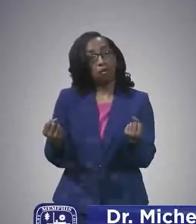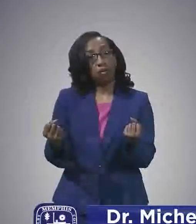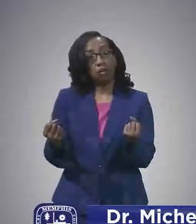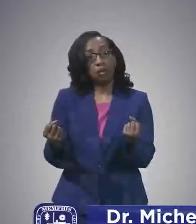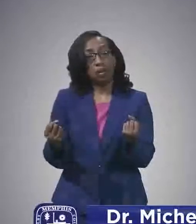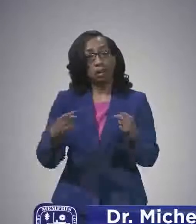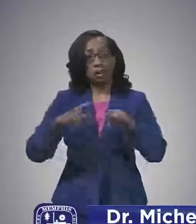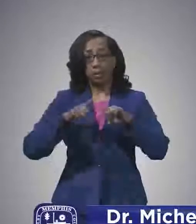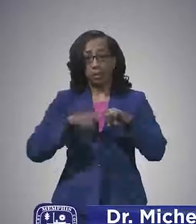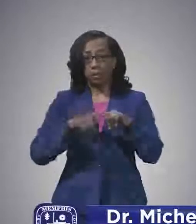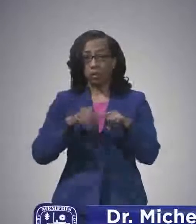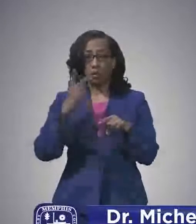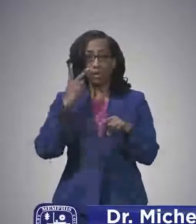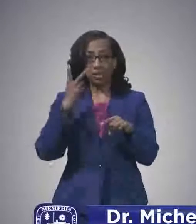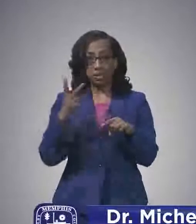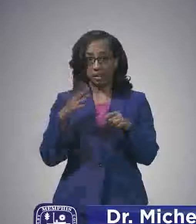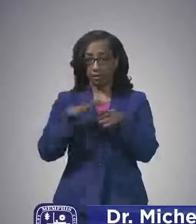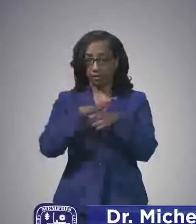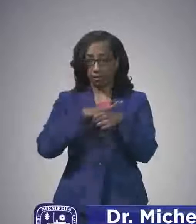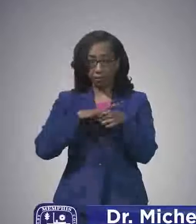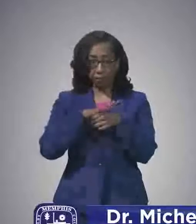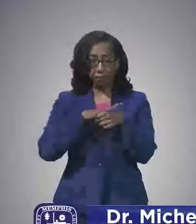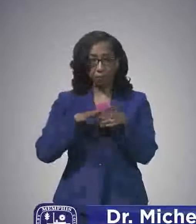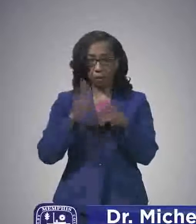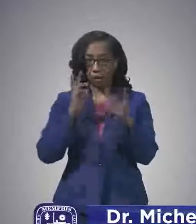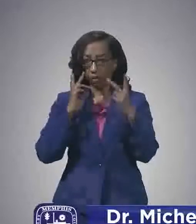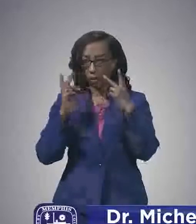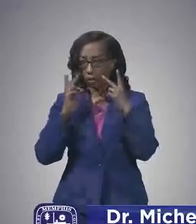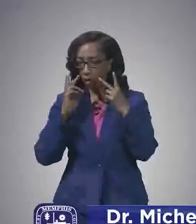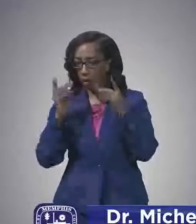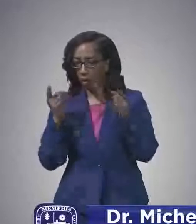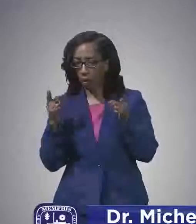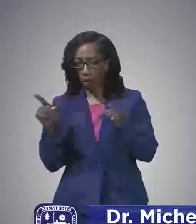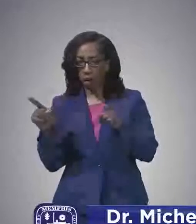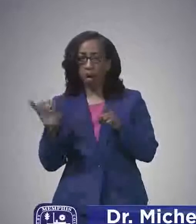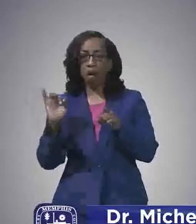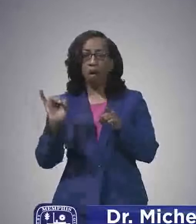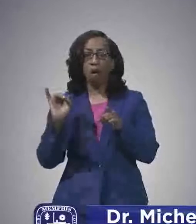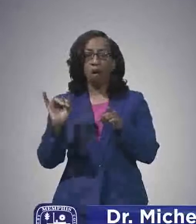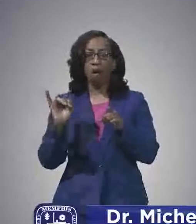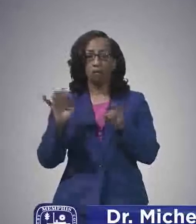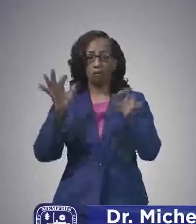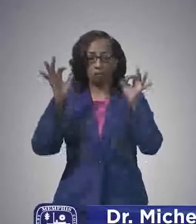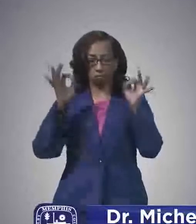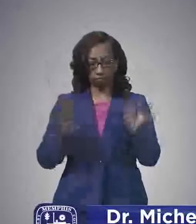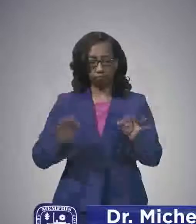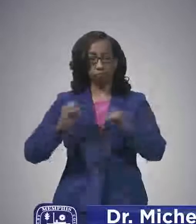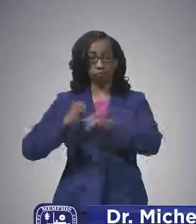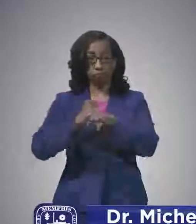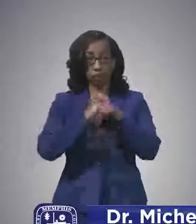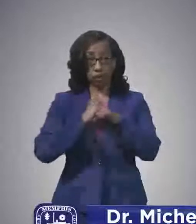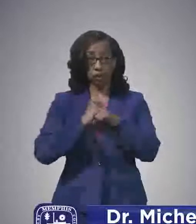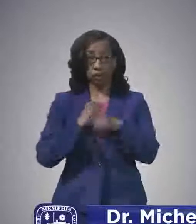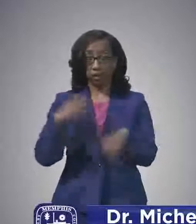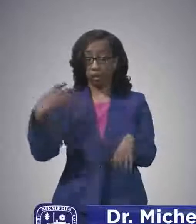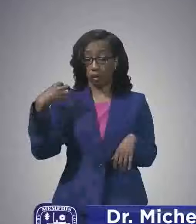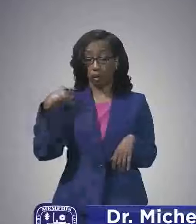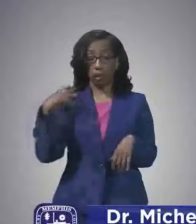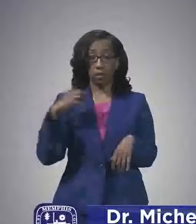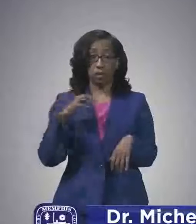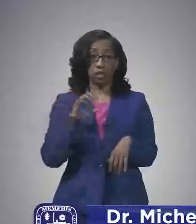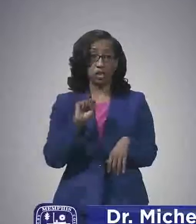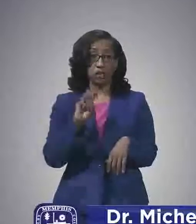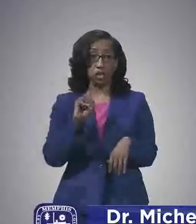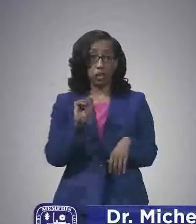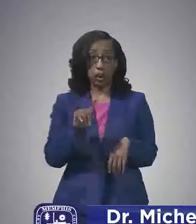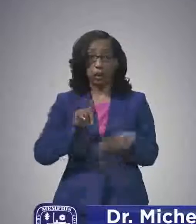local trends and what we're seeing. And what you heard from Chief Sweat and what you heard